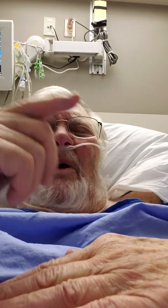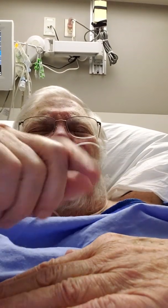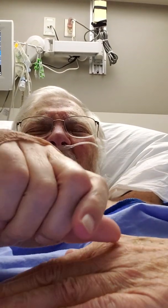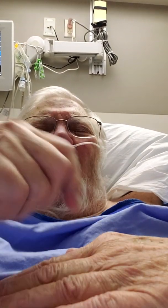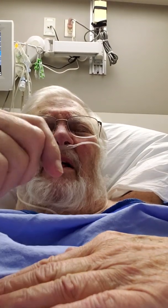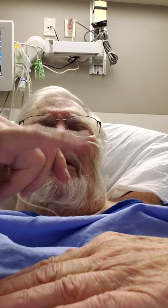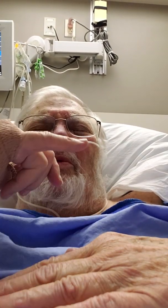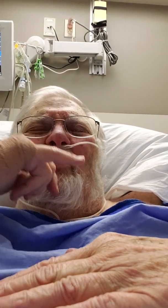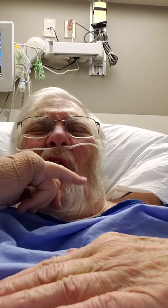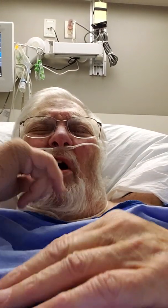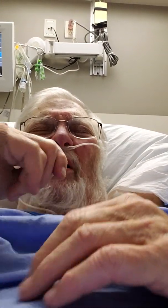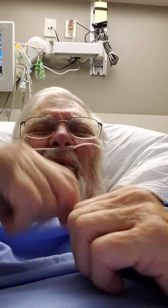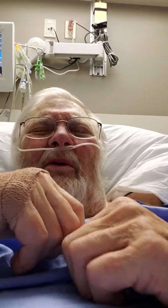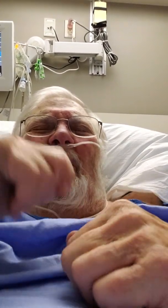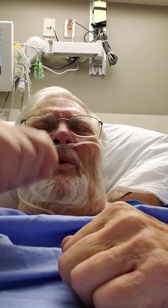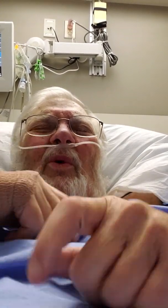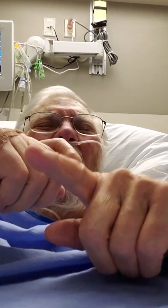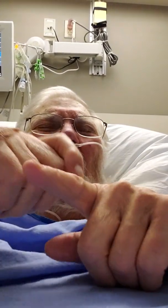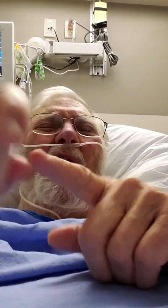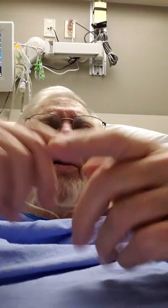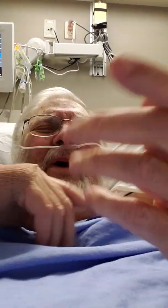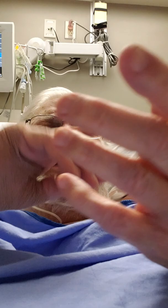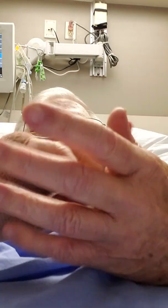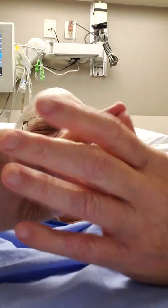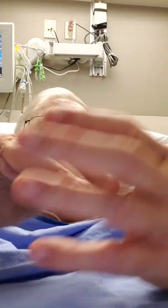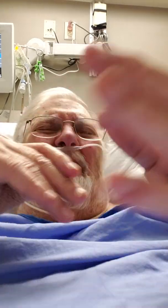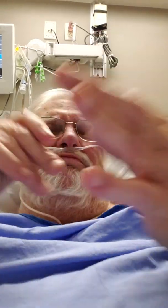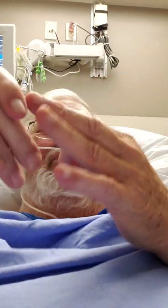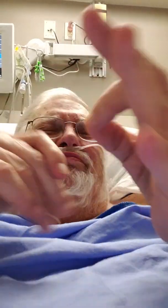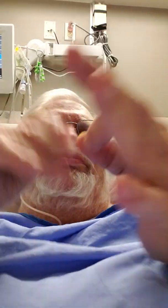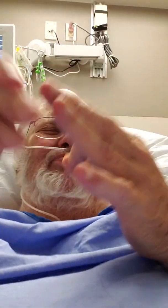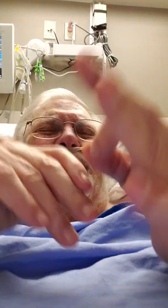something else is wrong. I called my doctor.